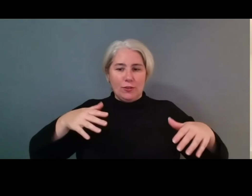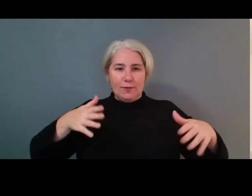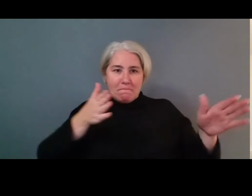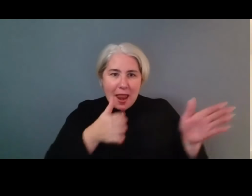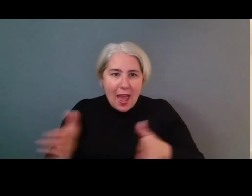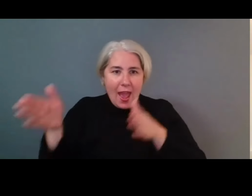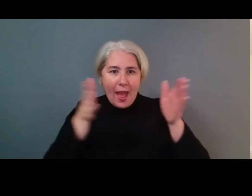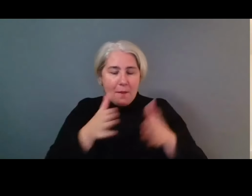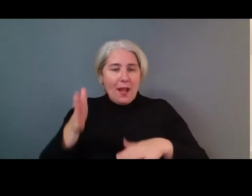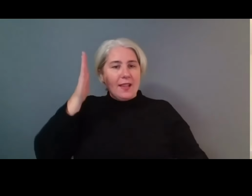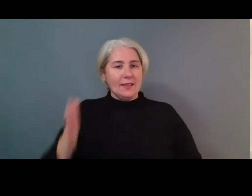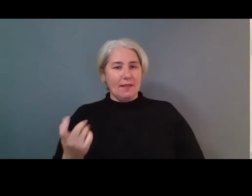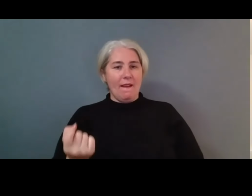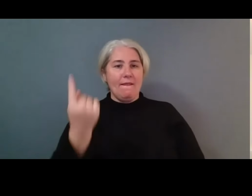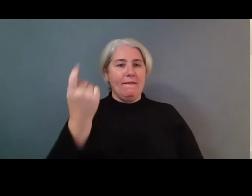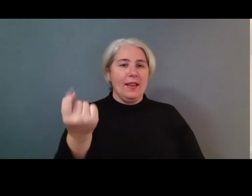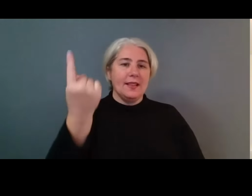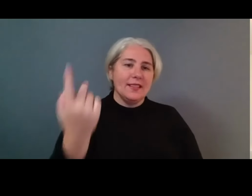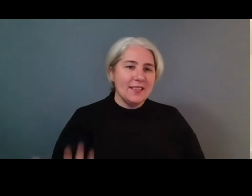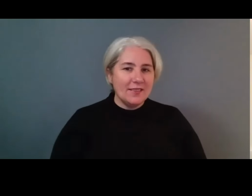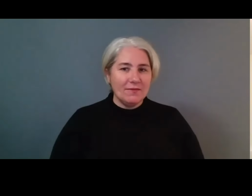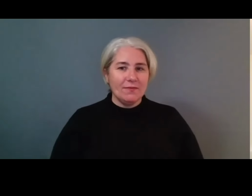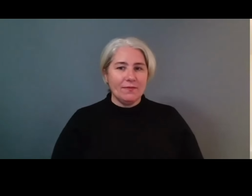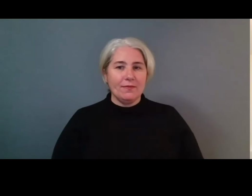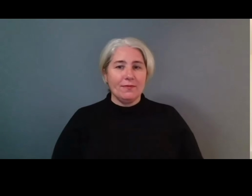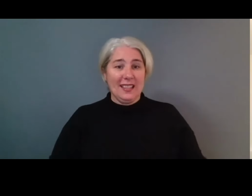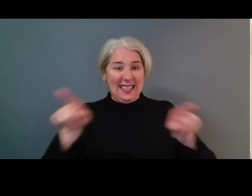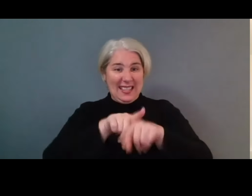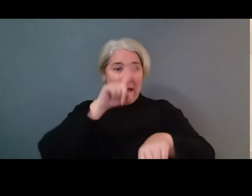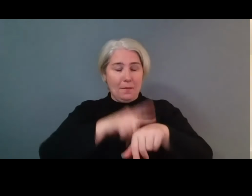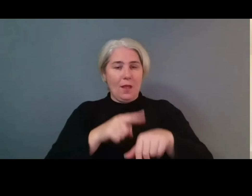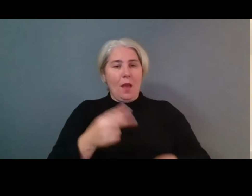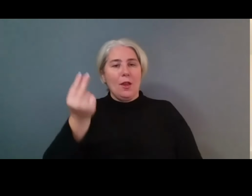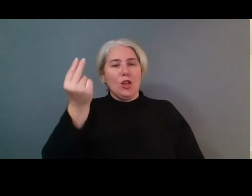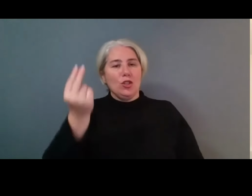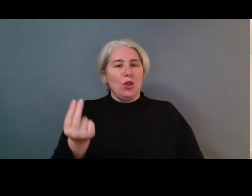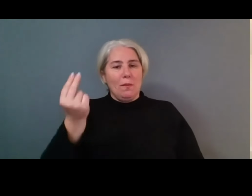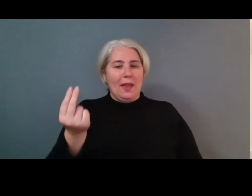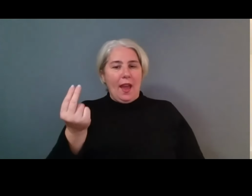took place during the country consideration of Serbia report.